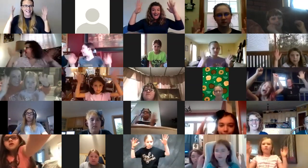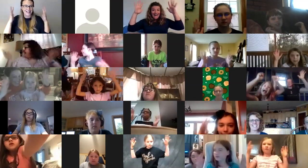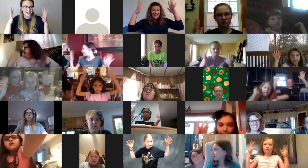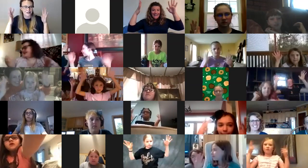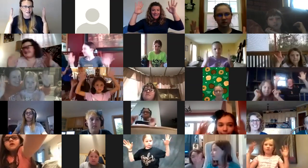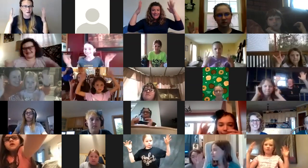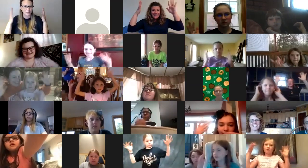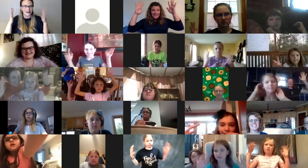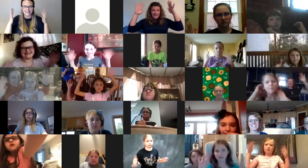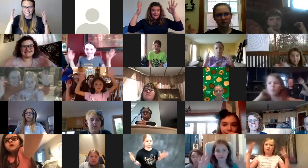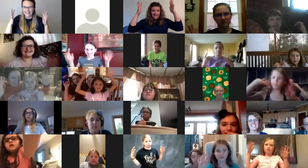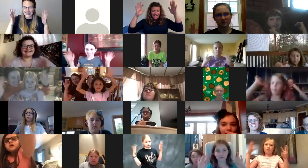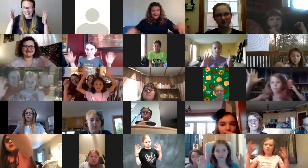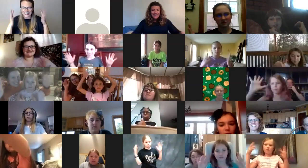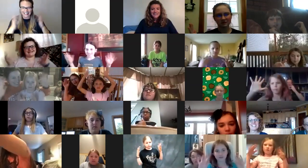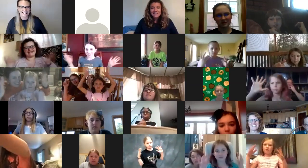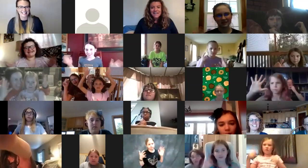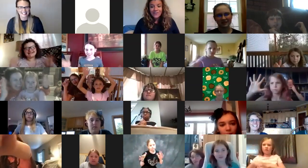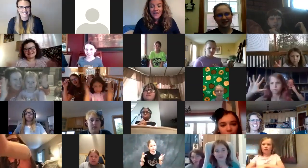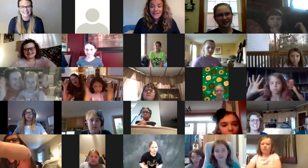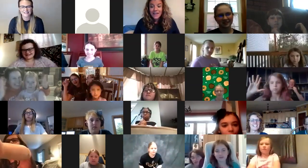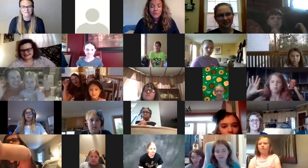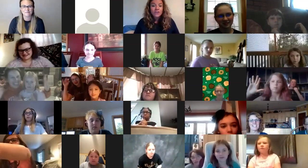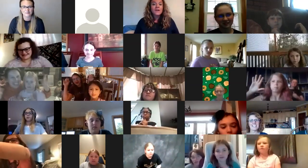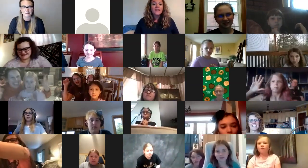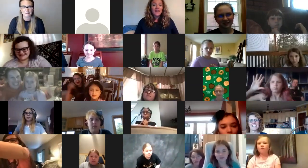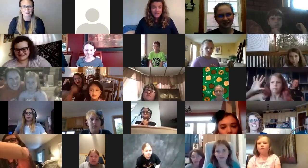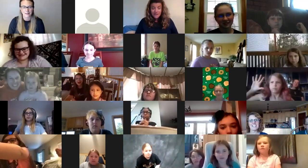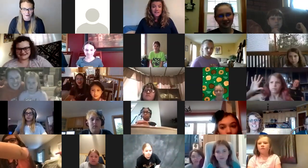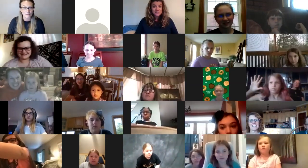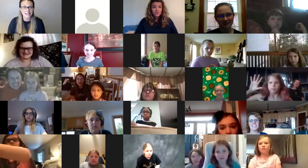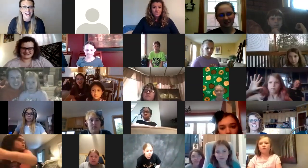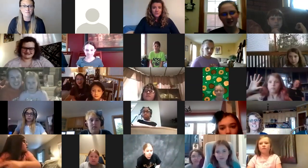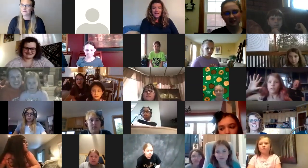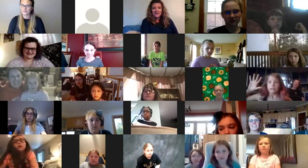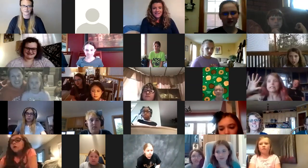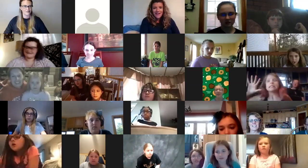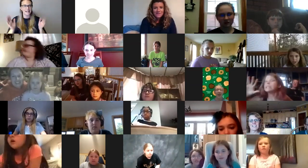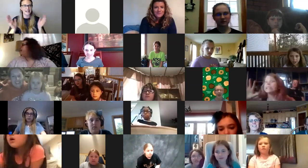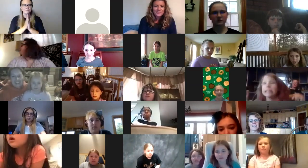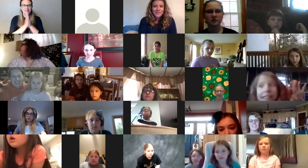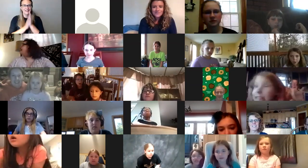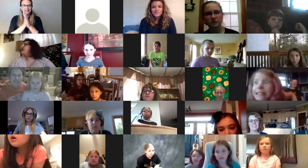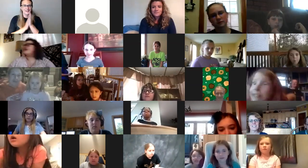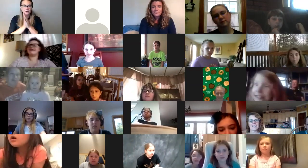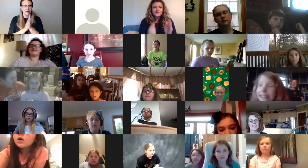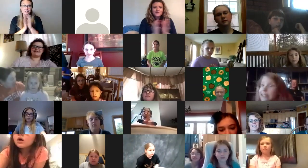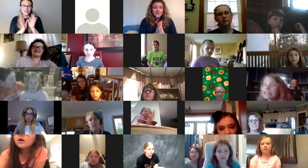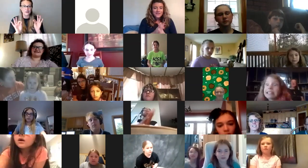That's how we do applause. Yes. They said, can we do it again? Yes. One more we'll do time? it again. Yeah. Ready? We're getting so good